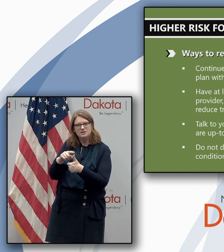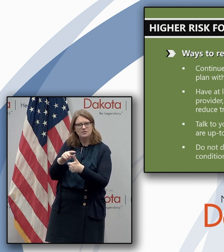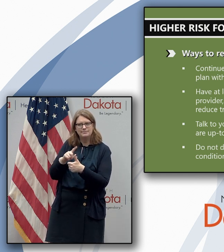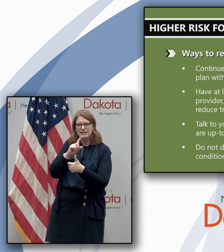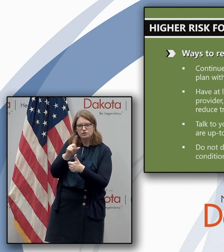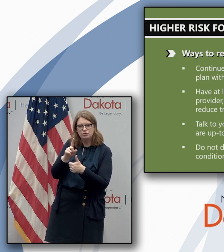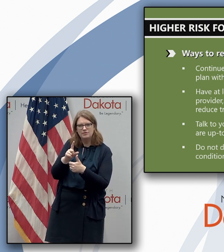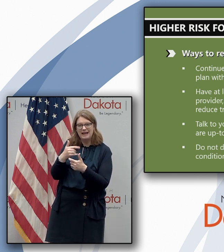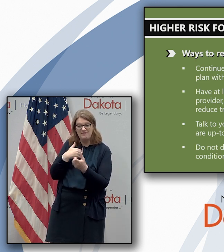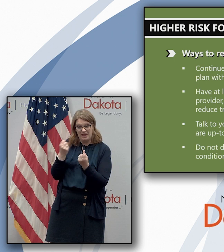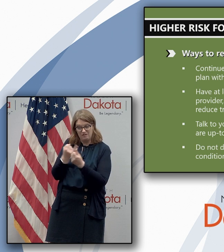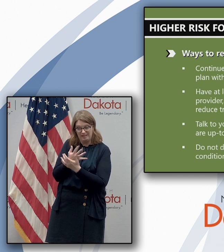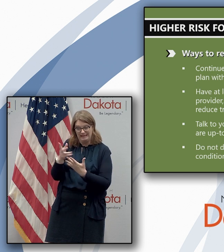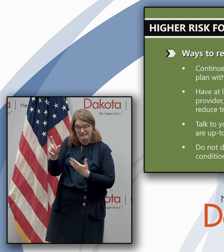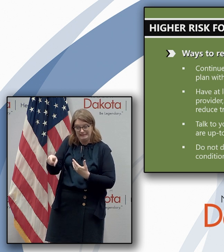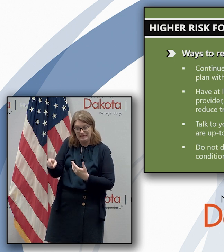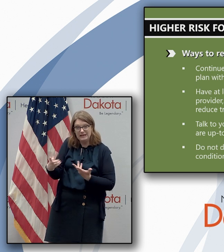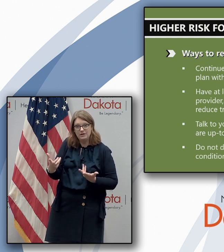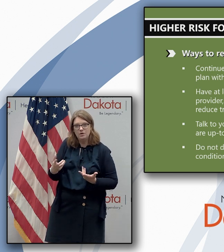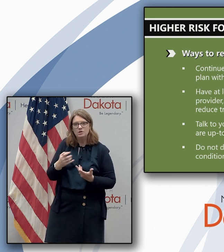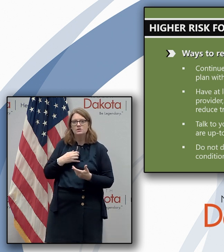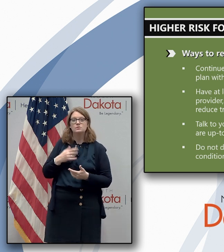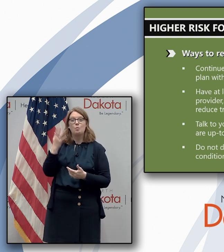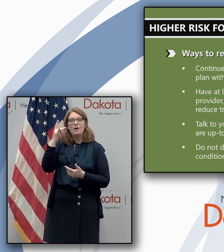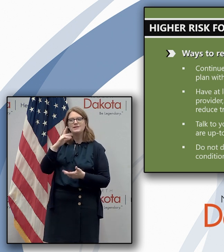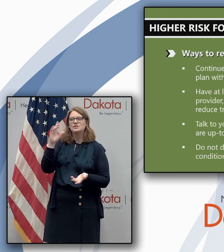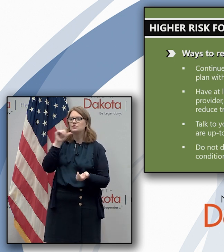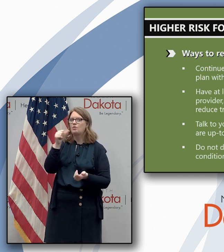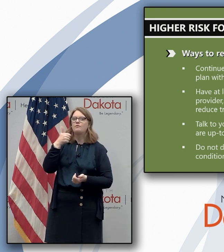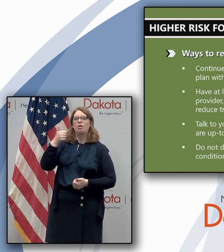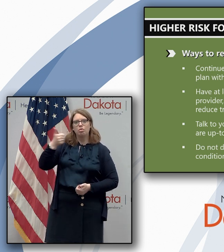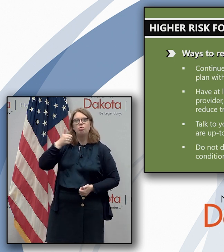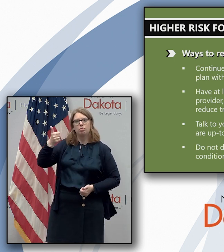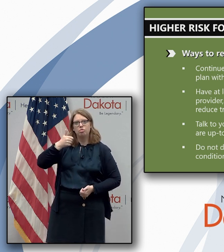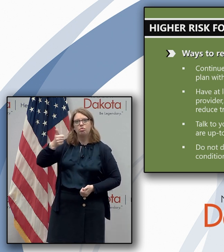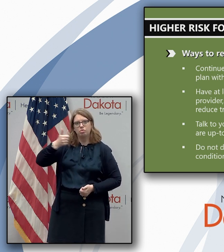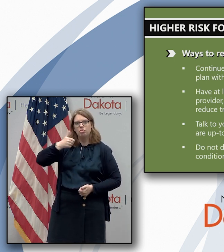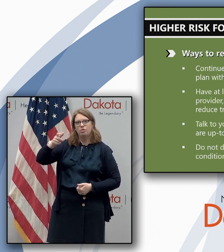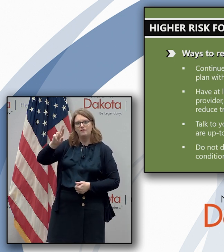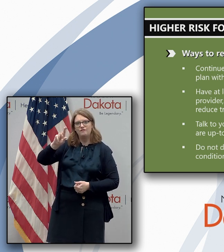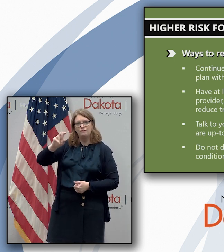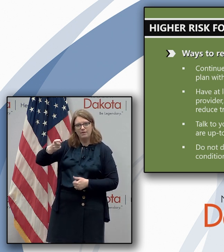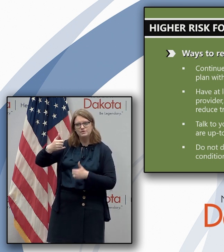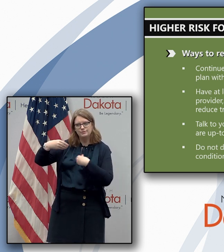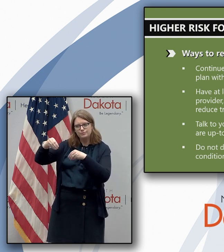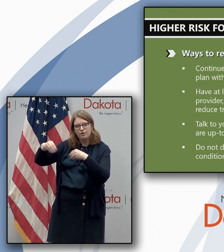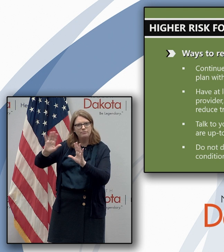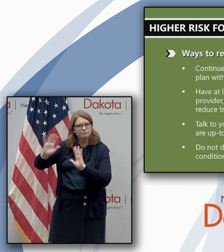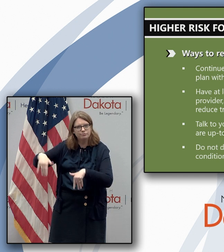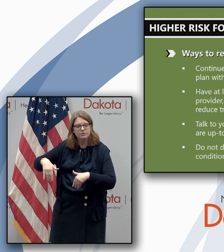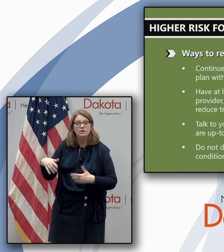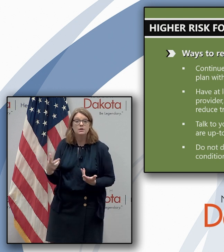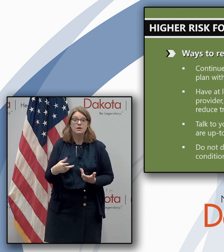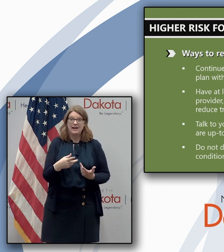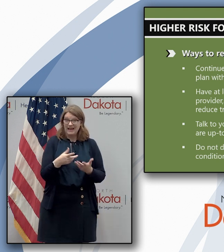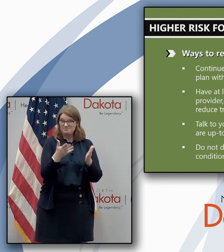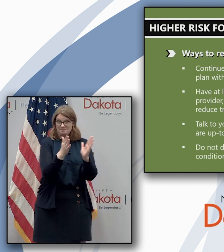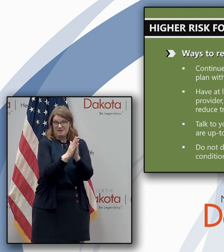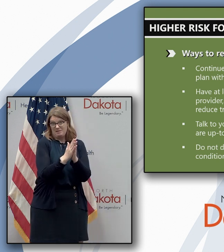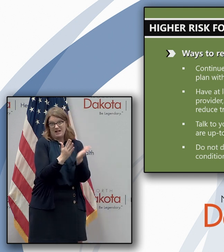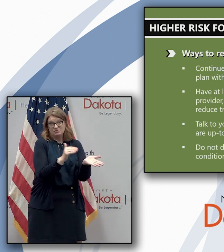got what you need or to reduce trips to the pharmacy, and talk to your healthcare provider about whether your vaccinations are up to